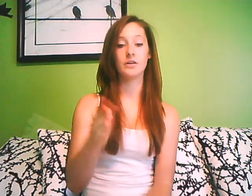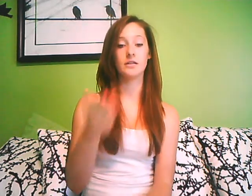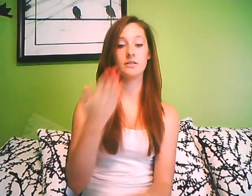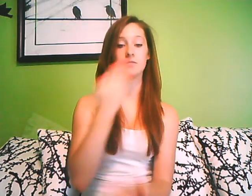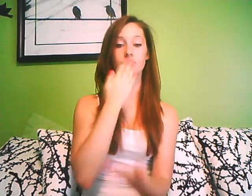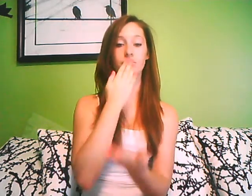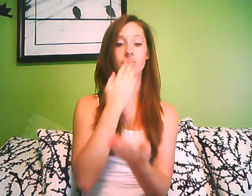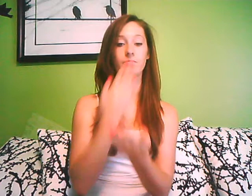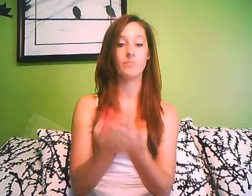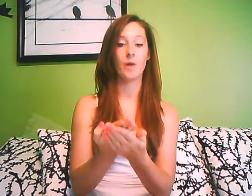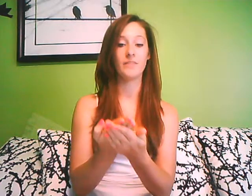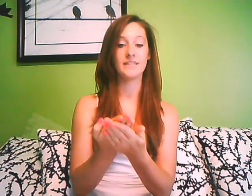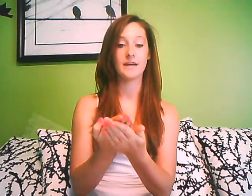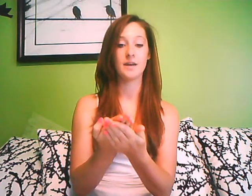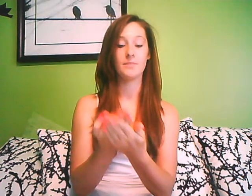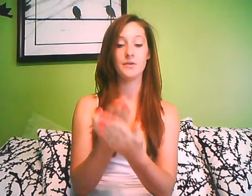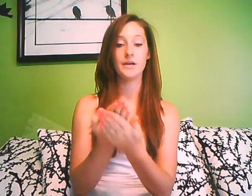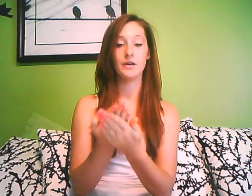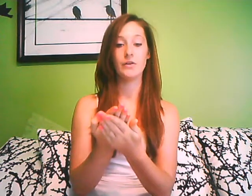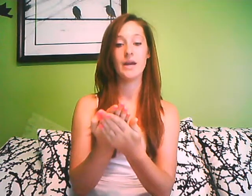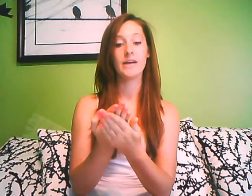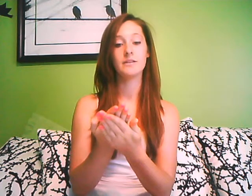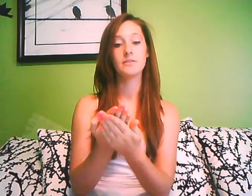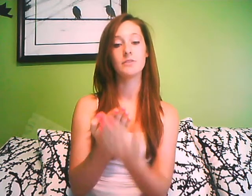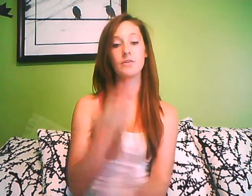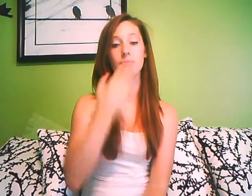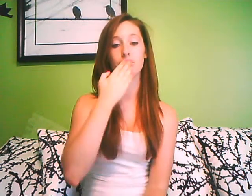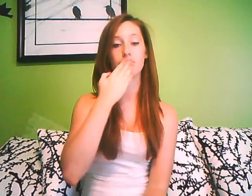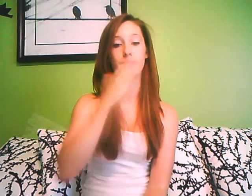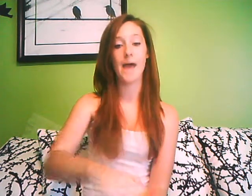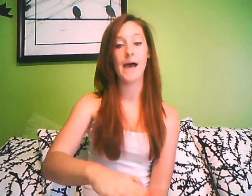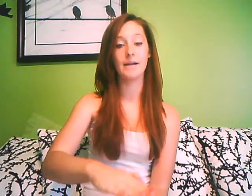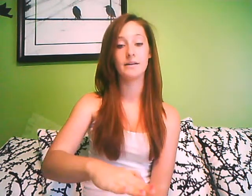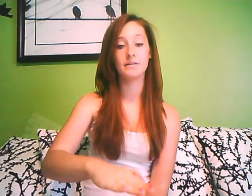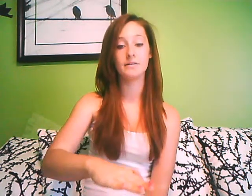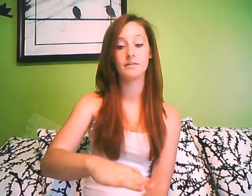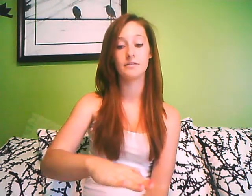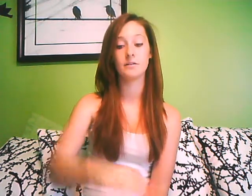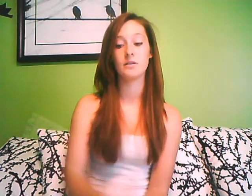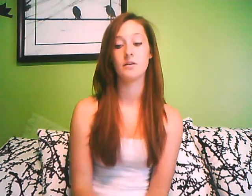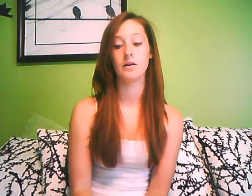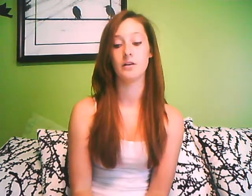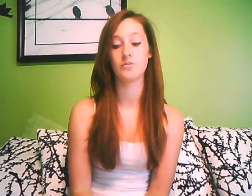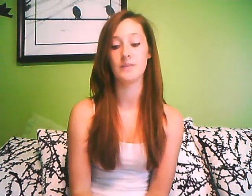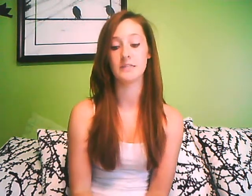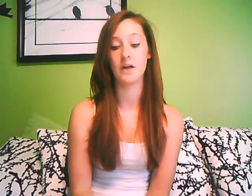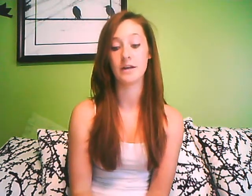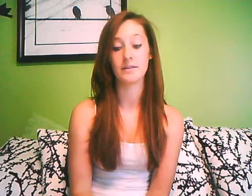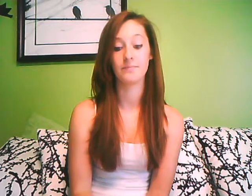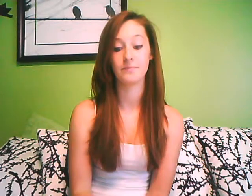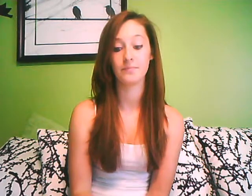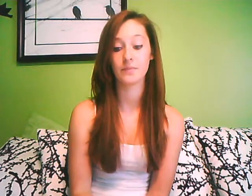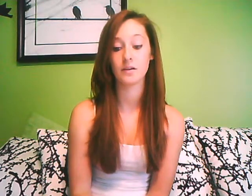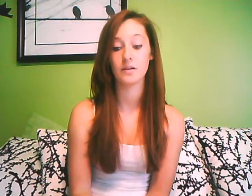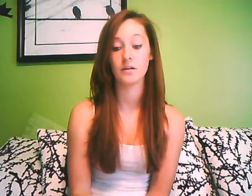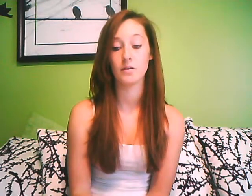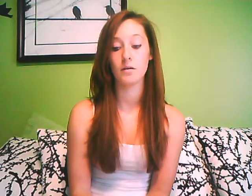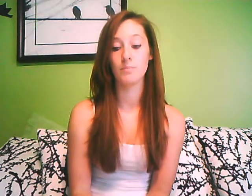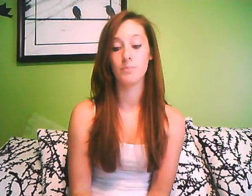is palm facing up and you hit your other hand, so bad. It also means naughty.